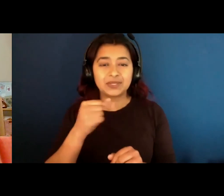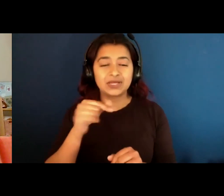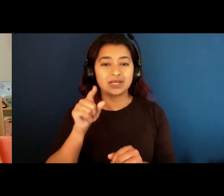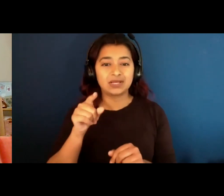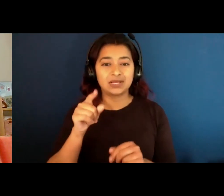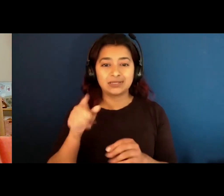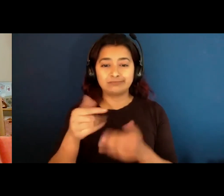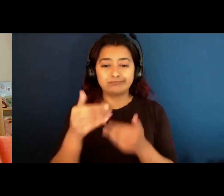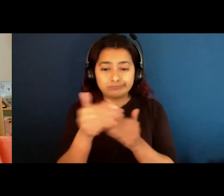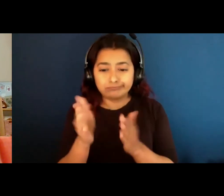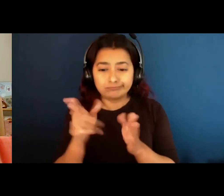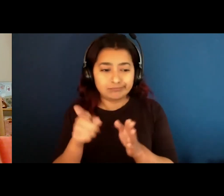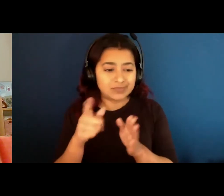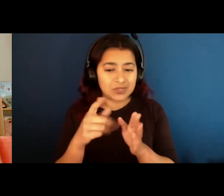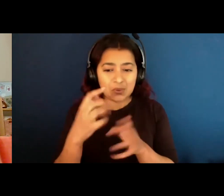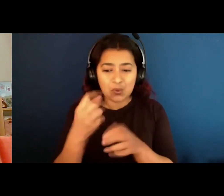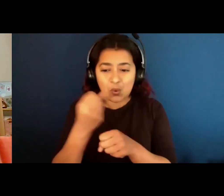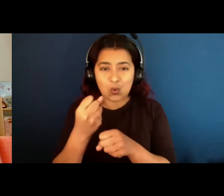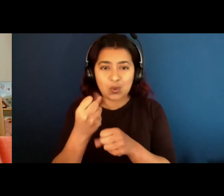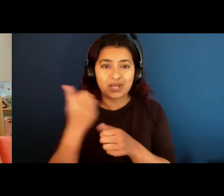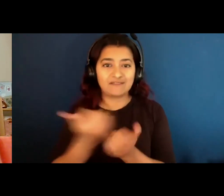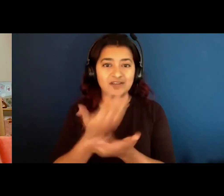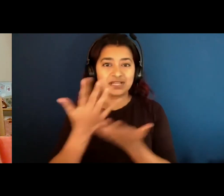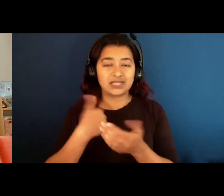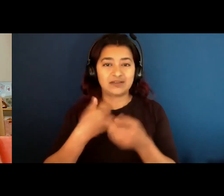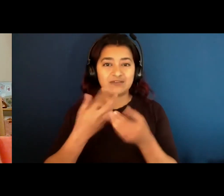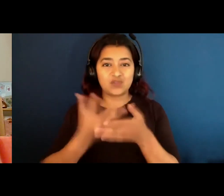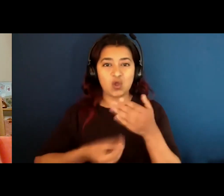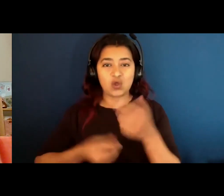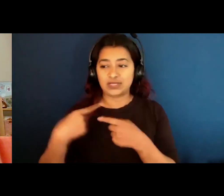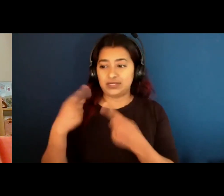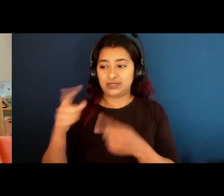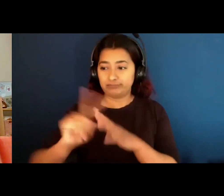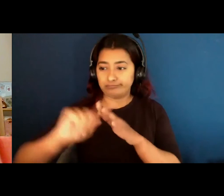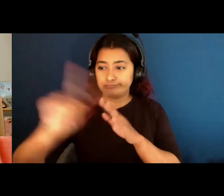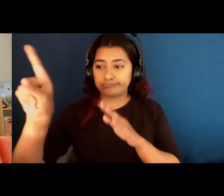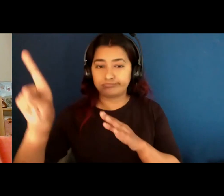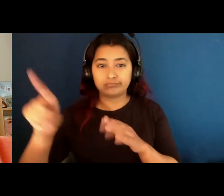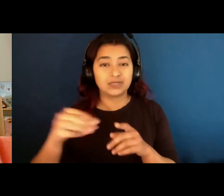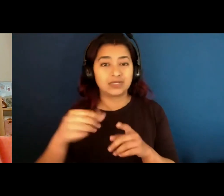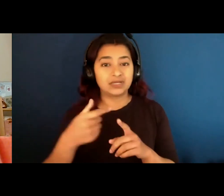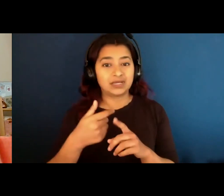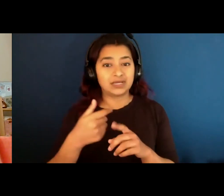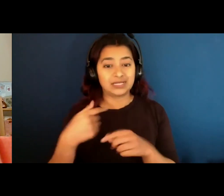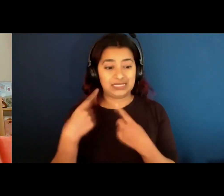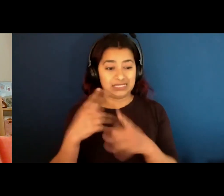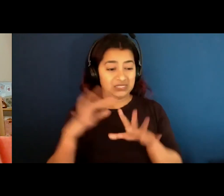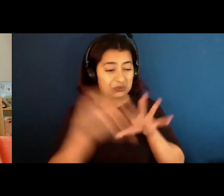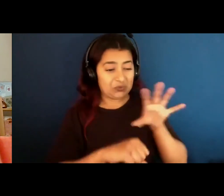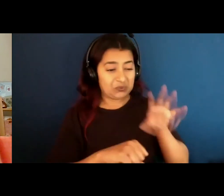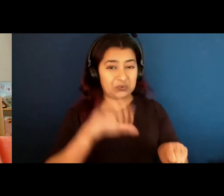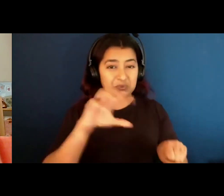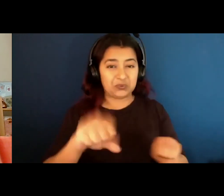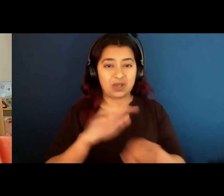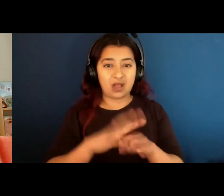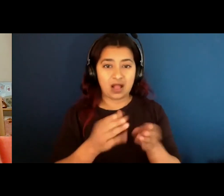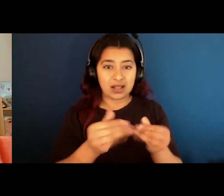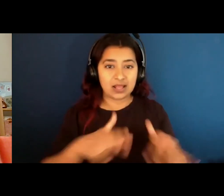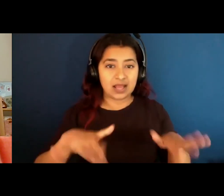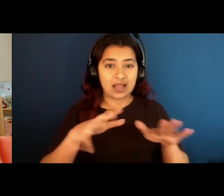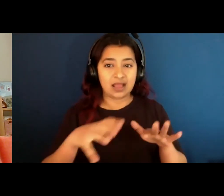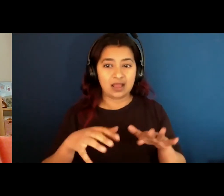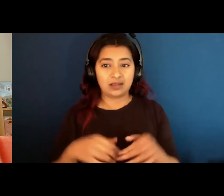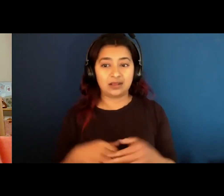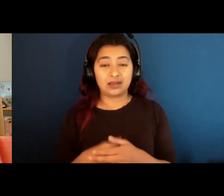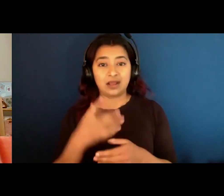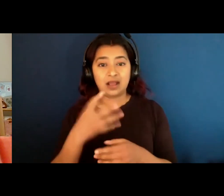holding everything I have lost since Yanga's escape, since the sieges on land and by foot, the open door to